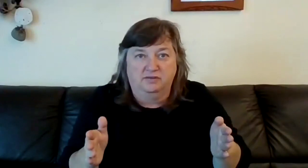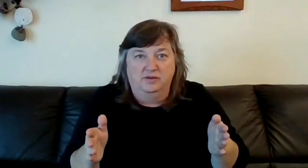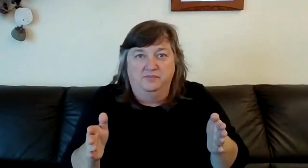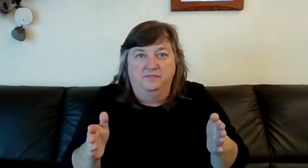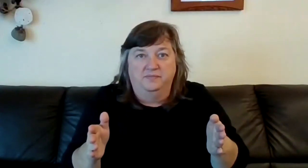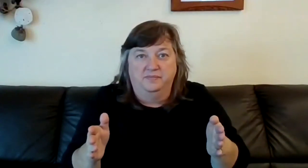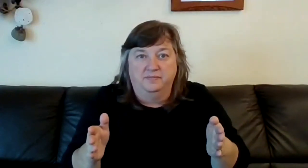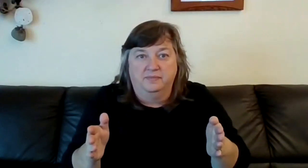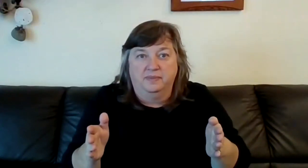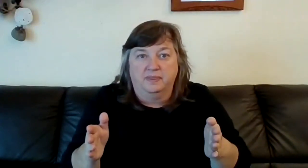of you.